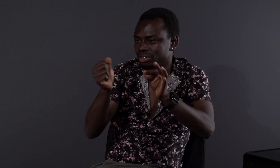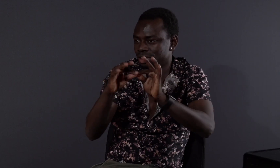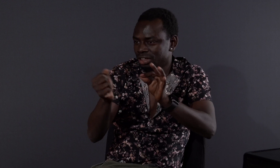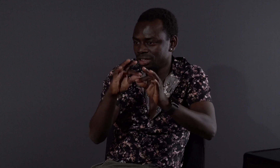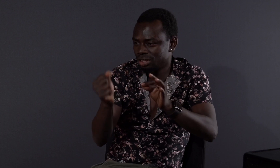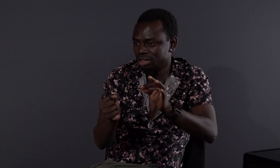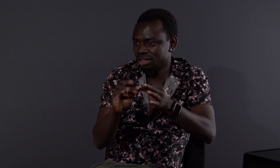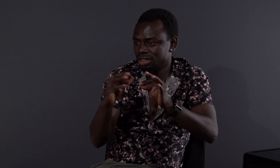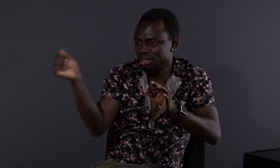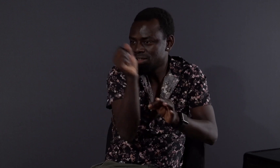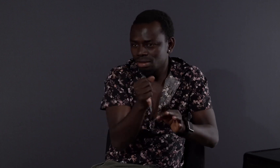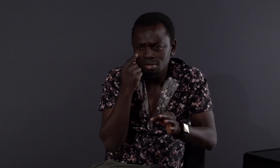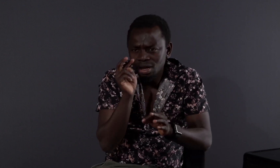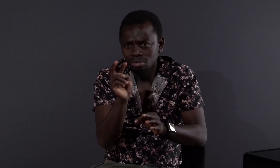still couldn't completely understand them.